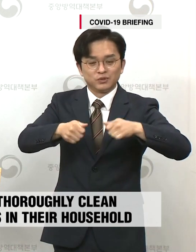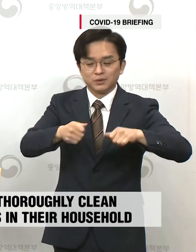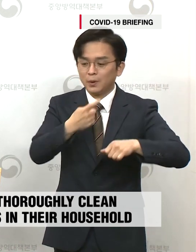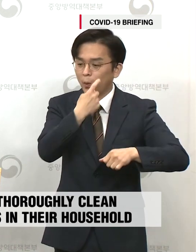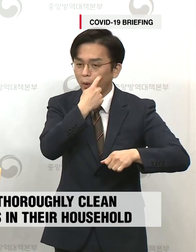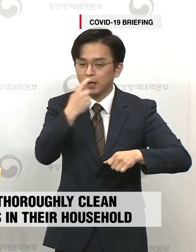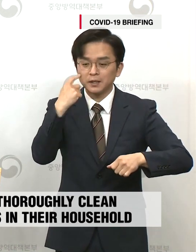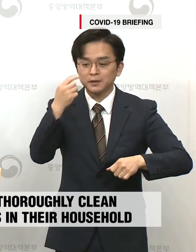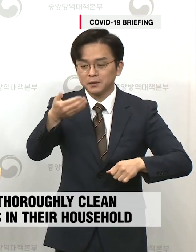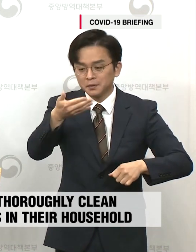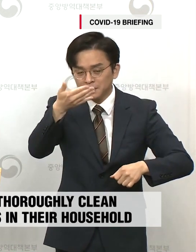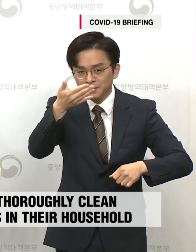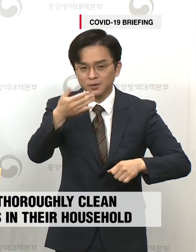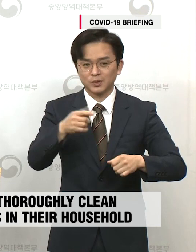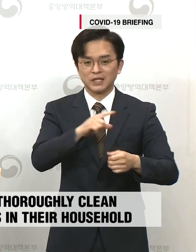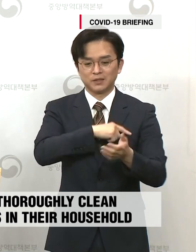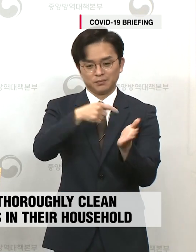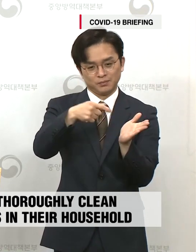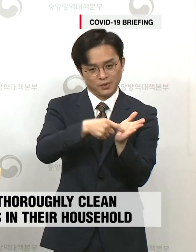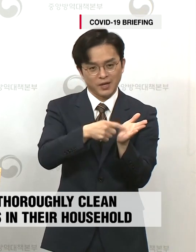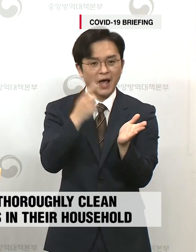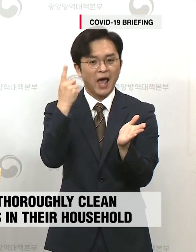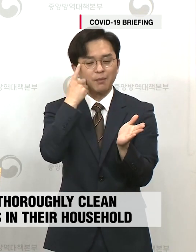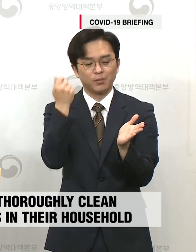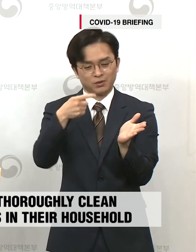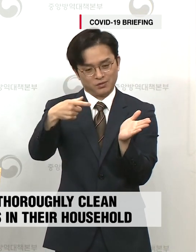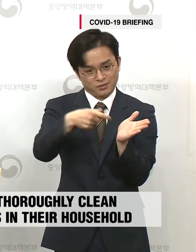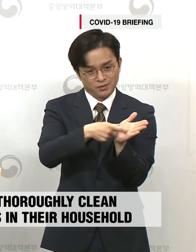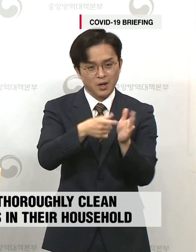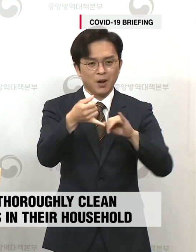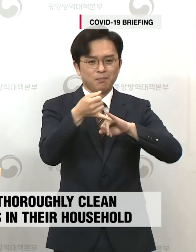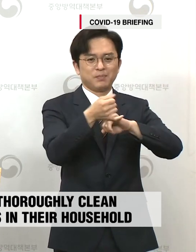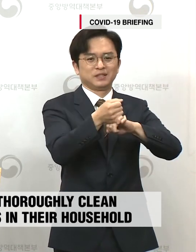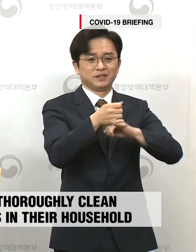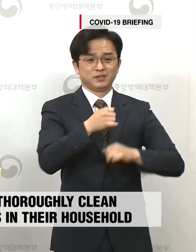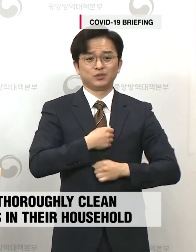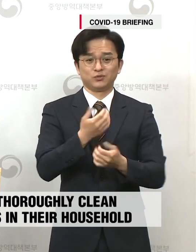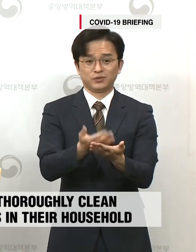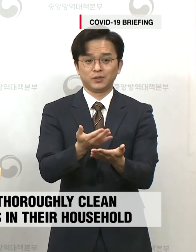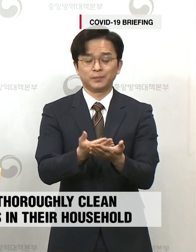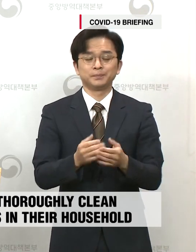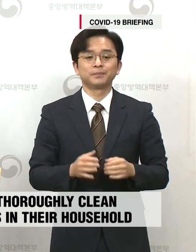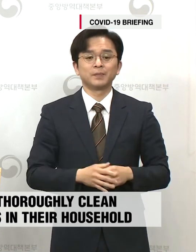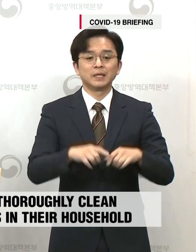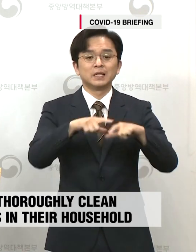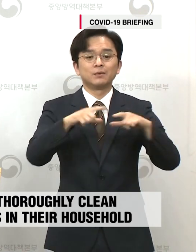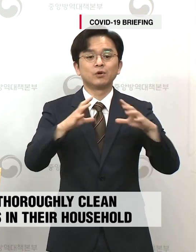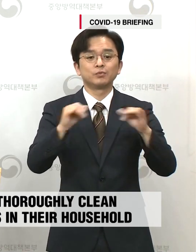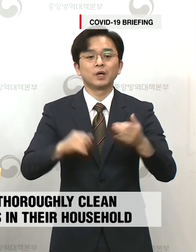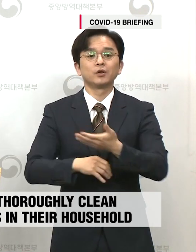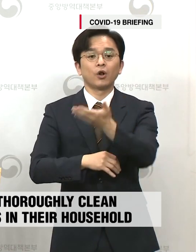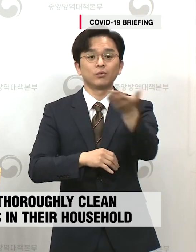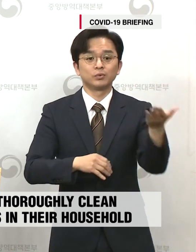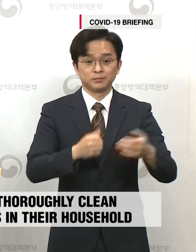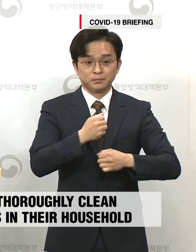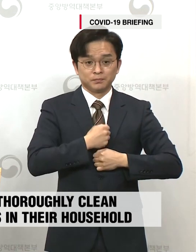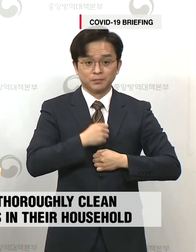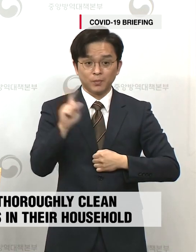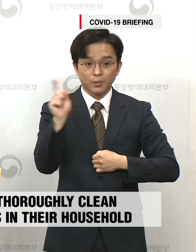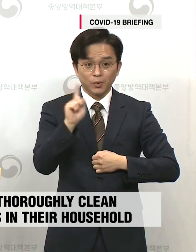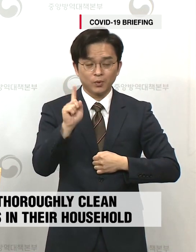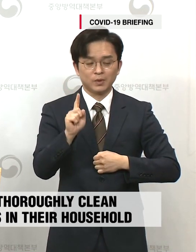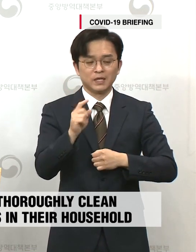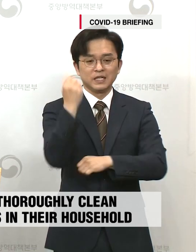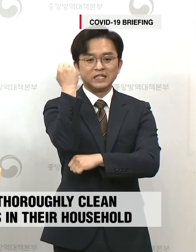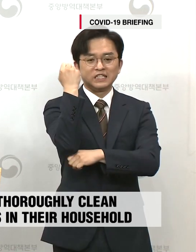confirmation of the ID checks are also very important, and these need need to be abided by. And as